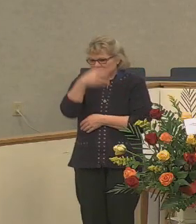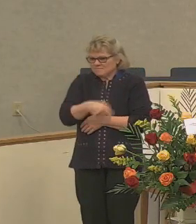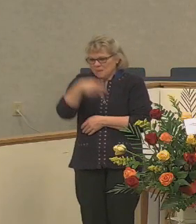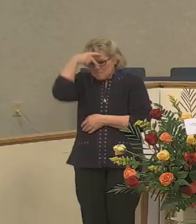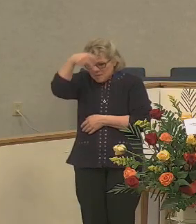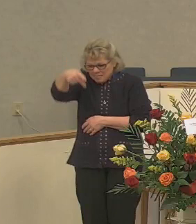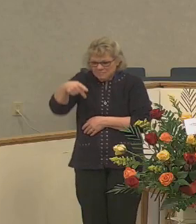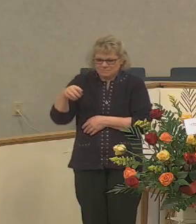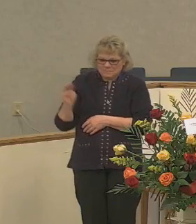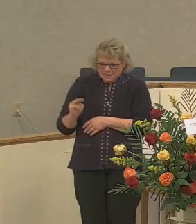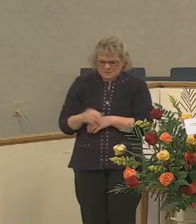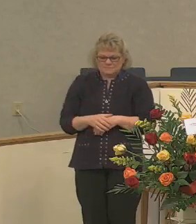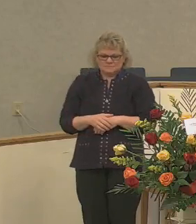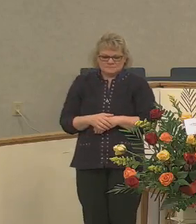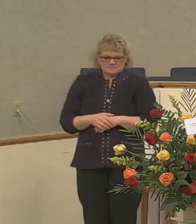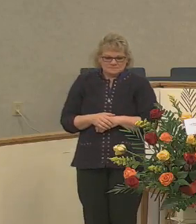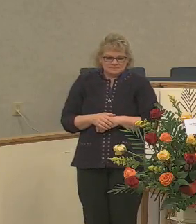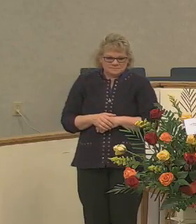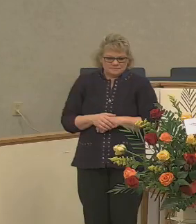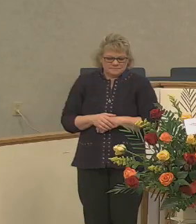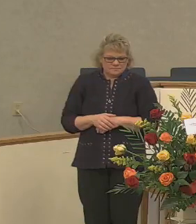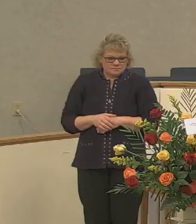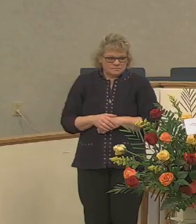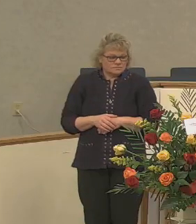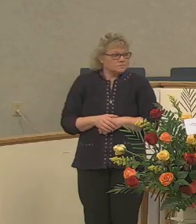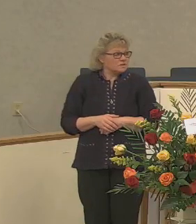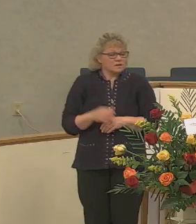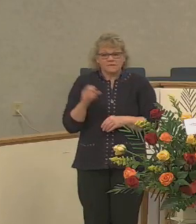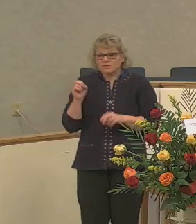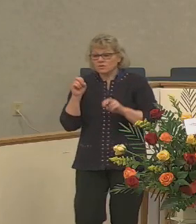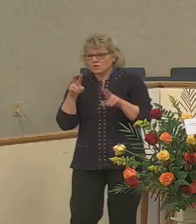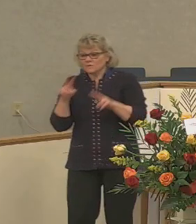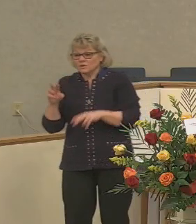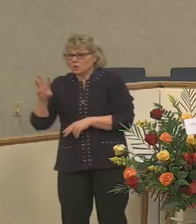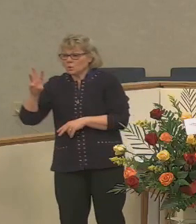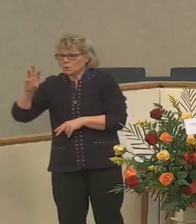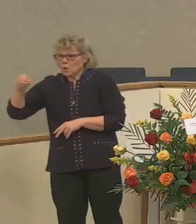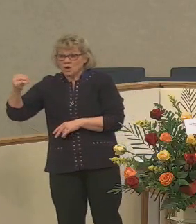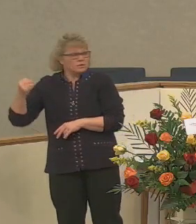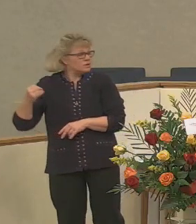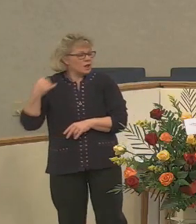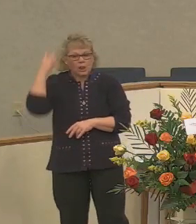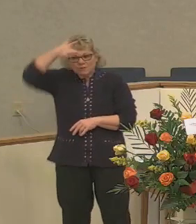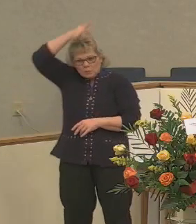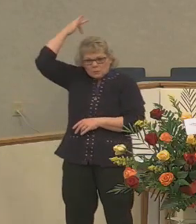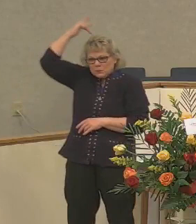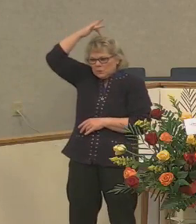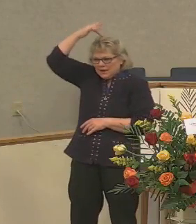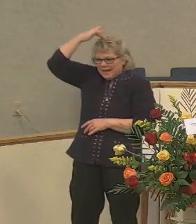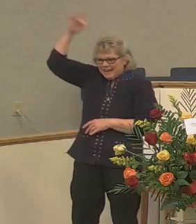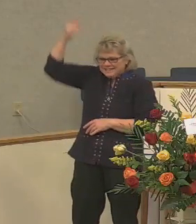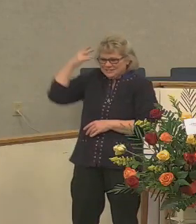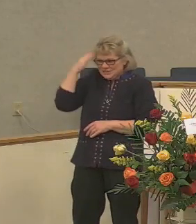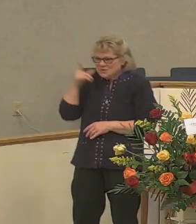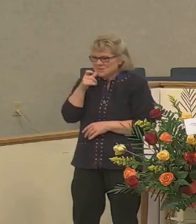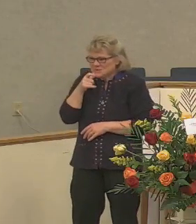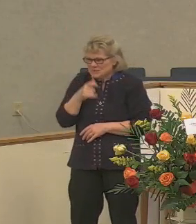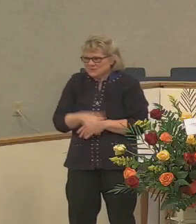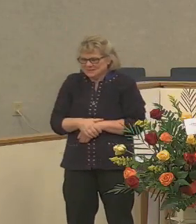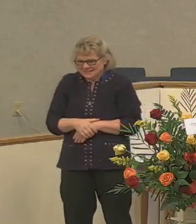has been impacted. And if you're looking for a Wojnarowski, just look for a shiny, bald head. You'll find one.